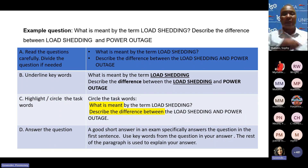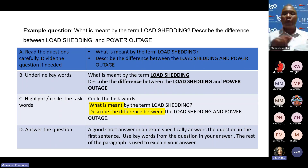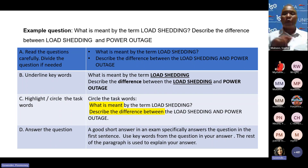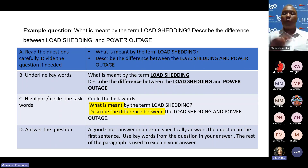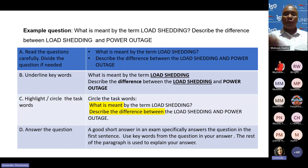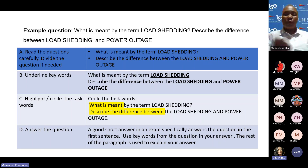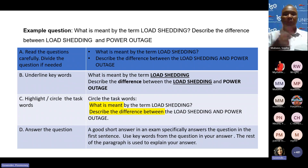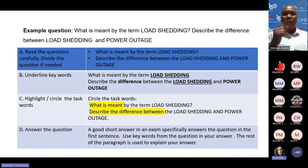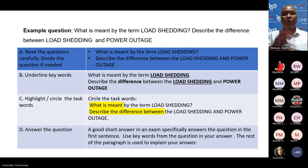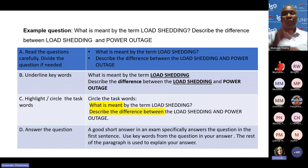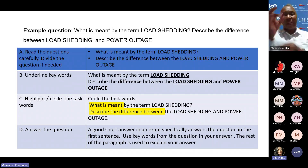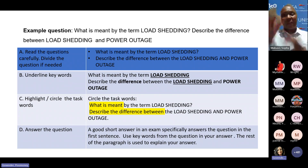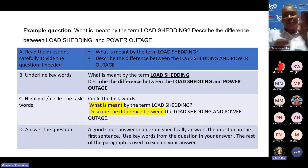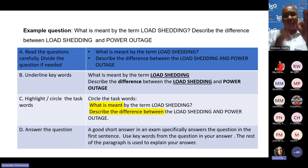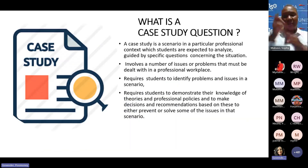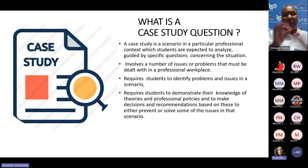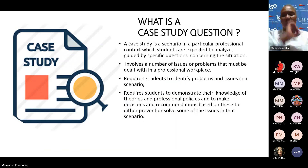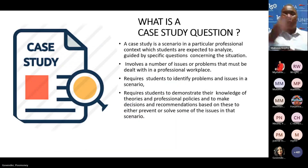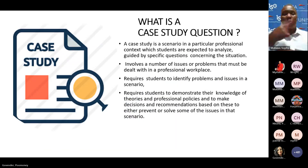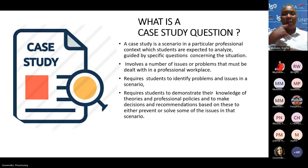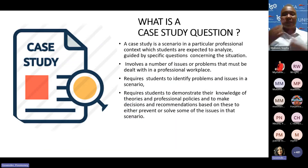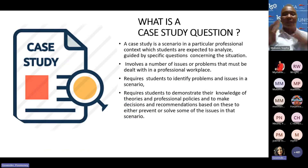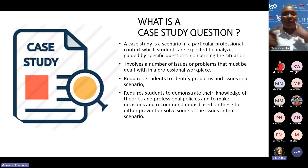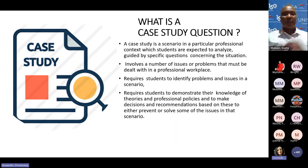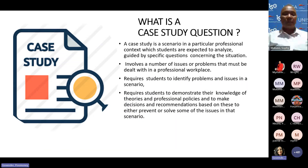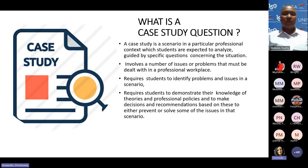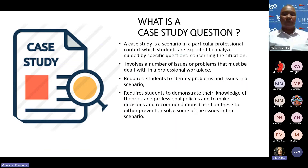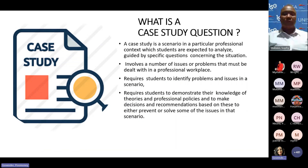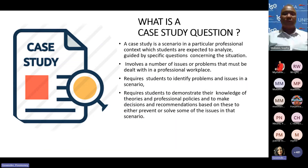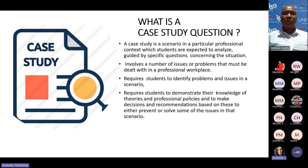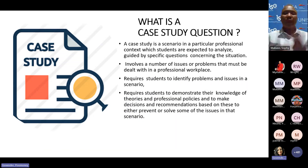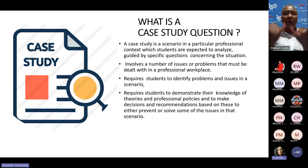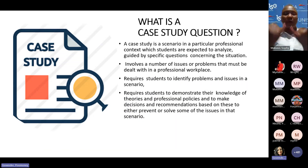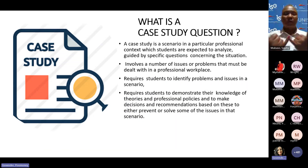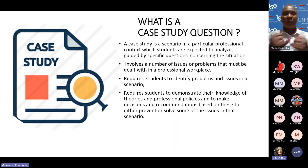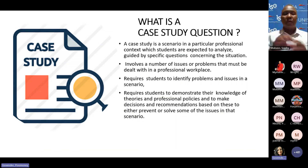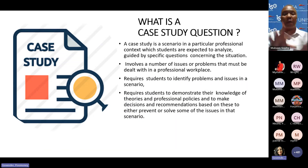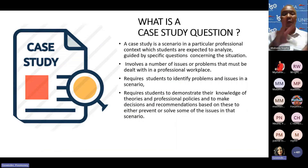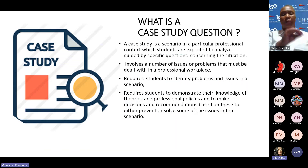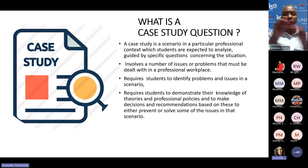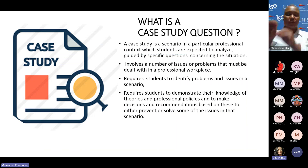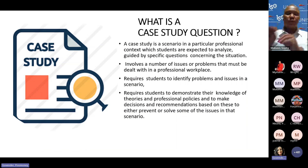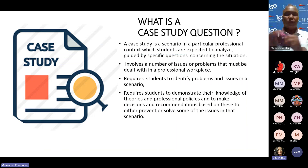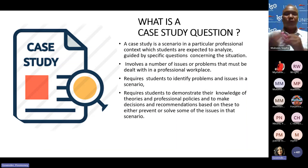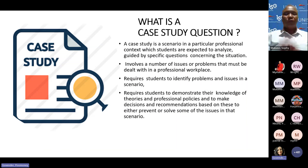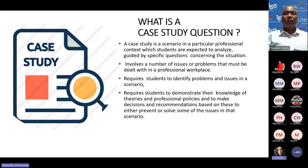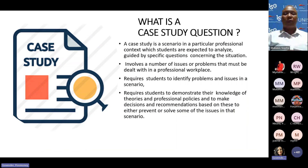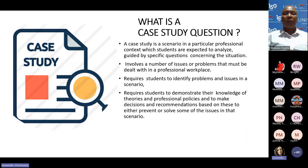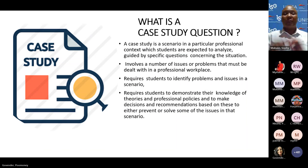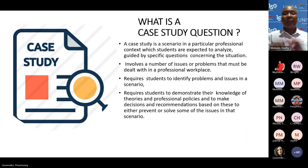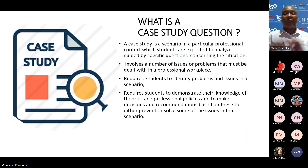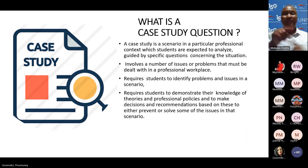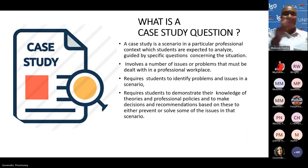to explain your answer. Now, colleagues, let us move to case study